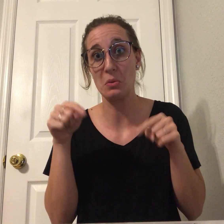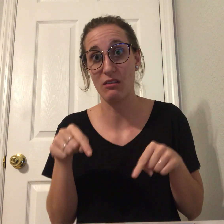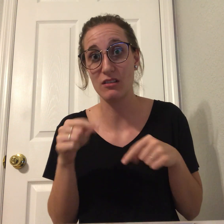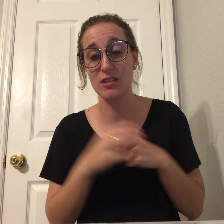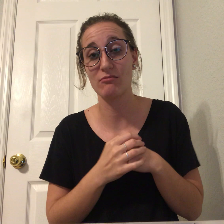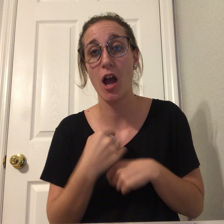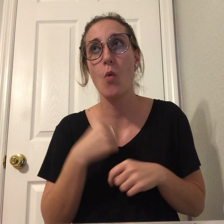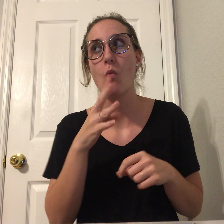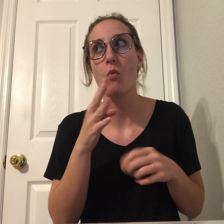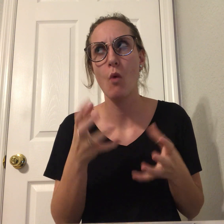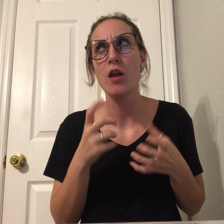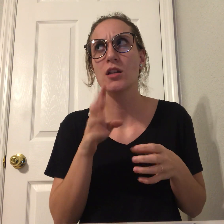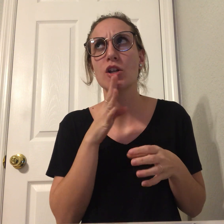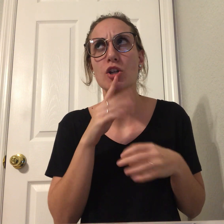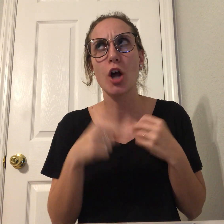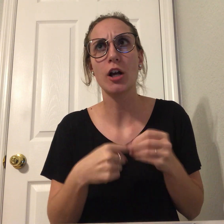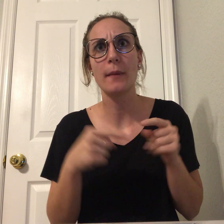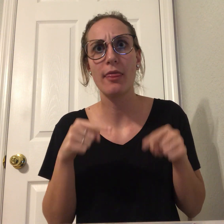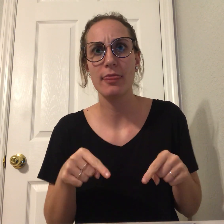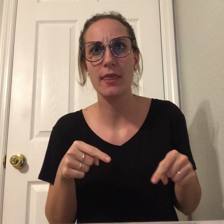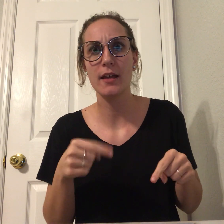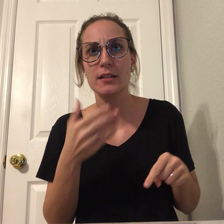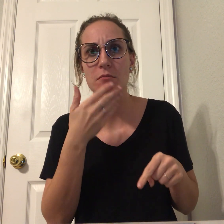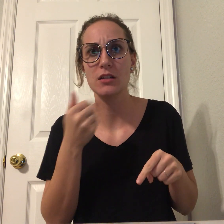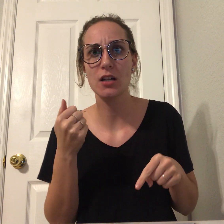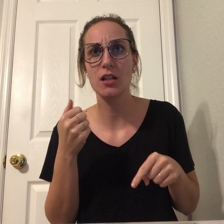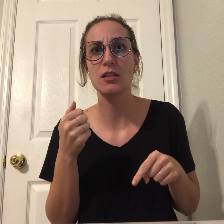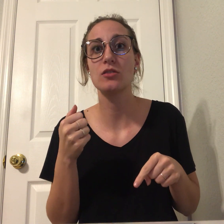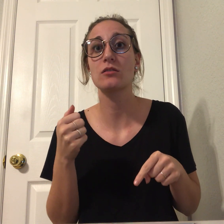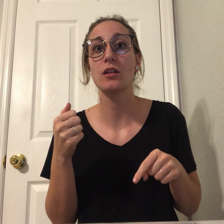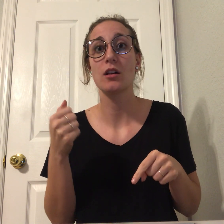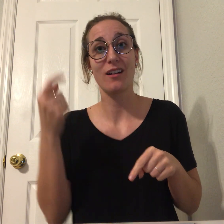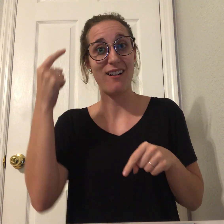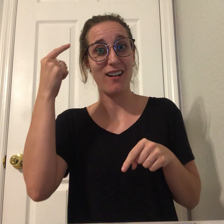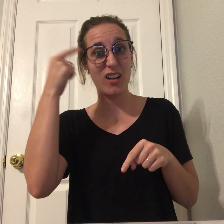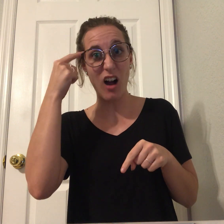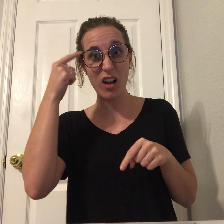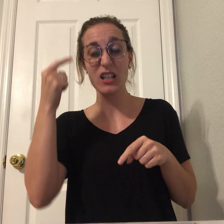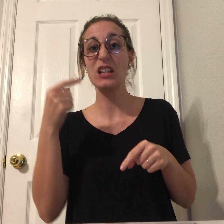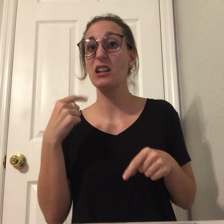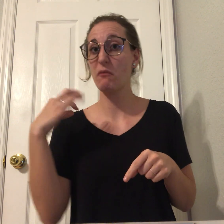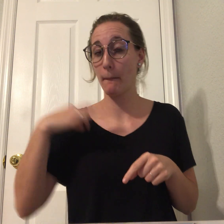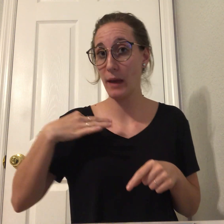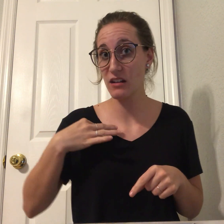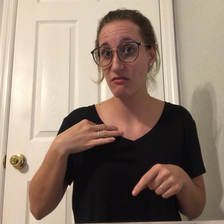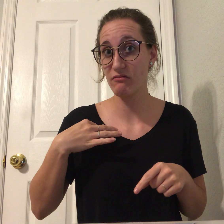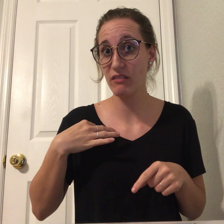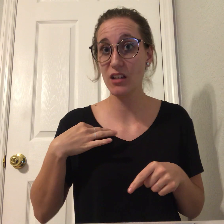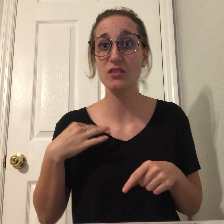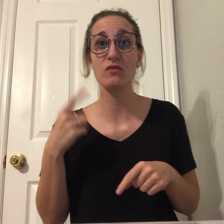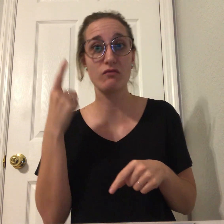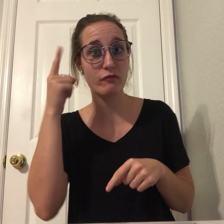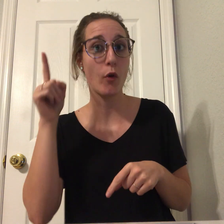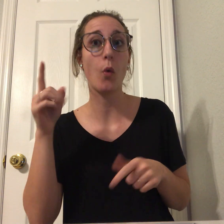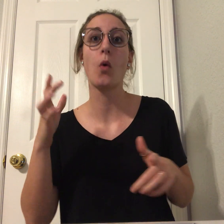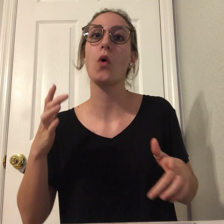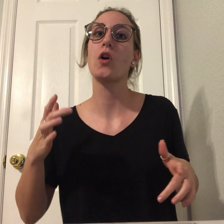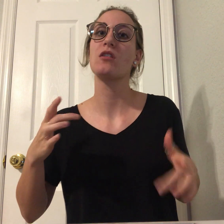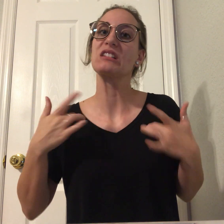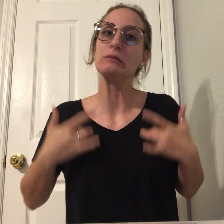not only are there cognitive benefits and mood and depression and things like that when it comes to social connections, but there's